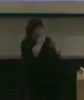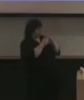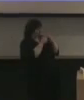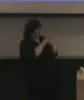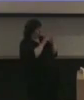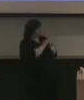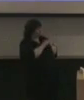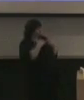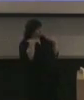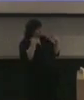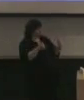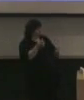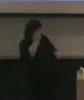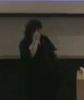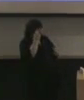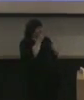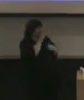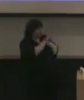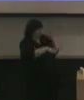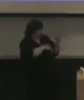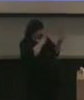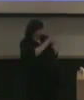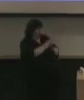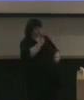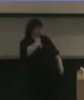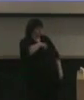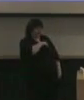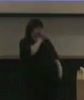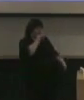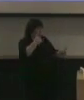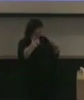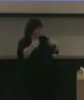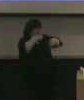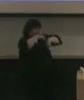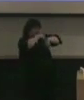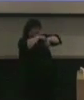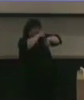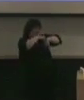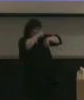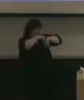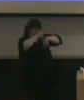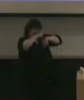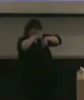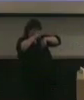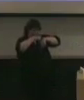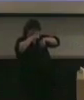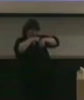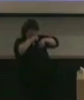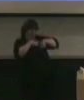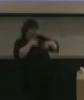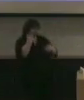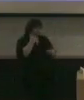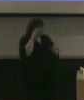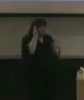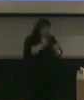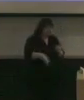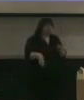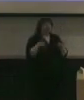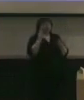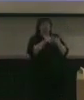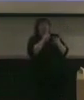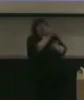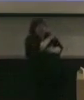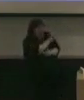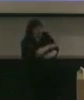literacy in the real world is that we do not have time, especially at discharge and in the